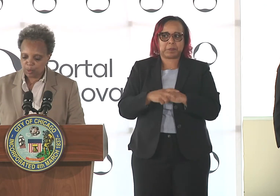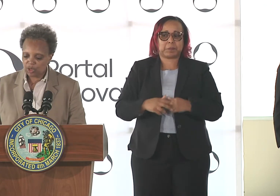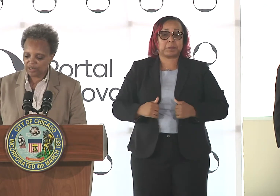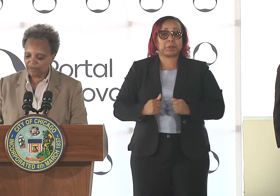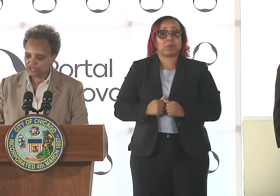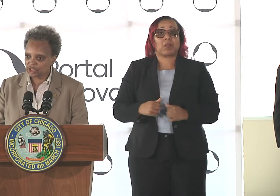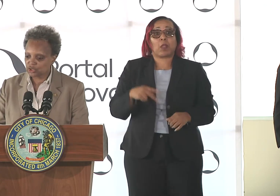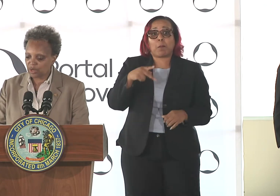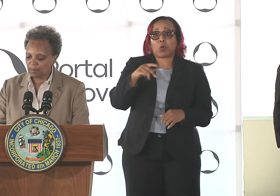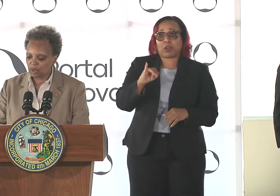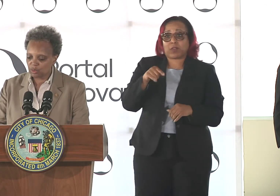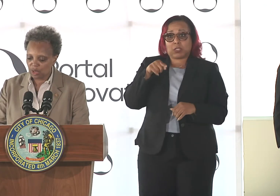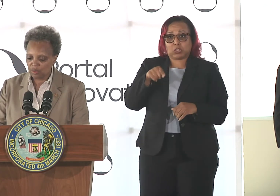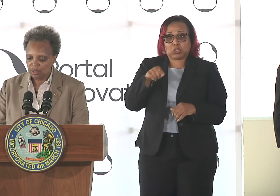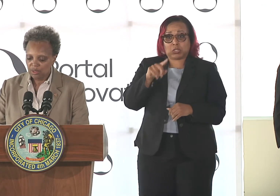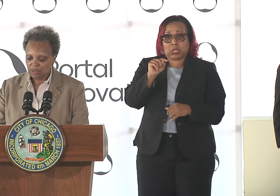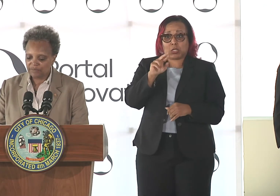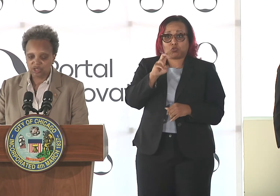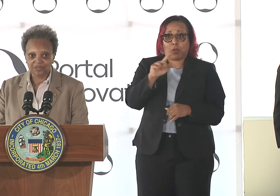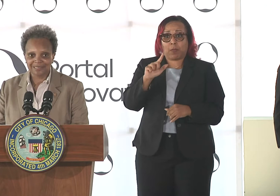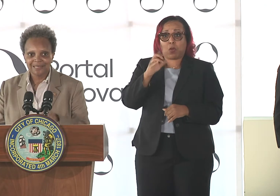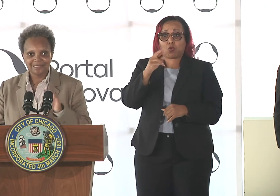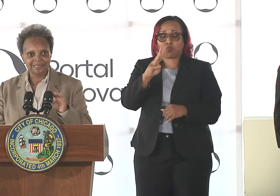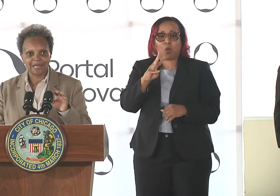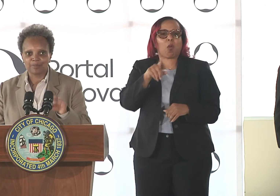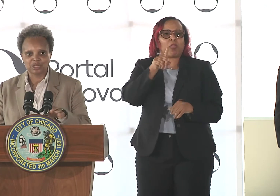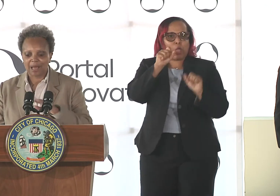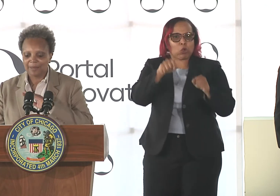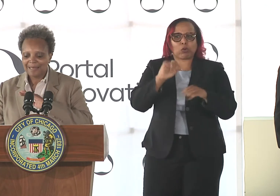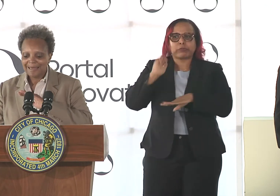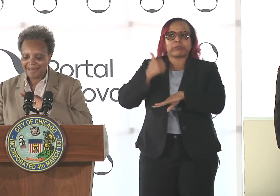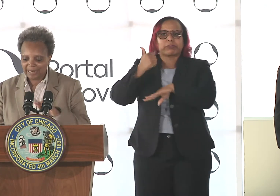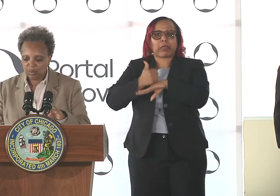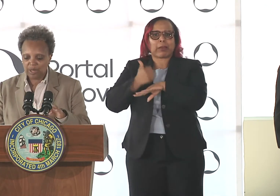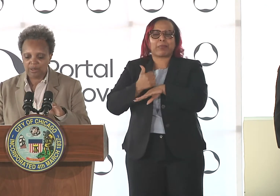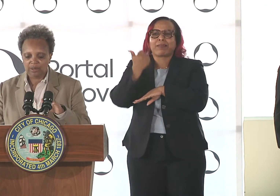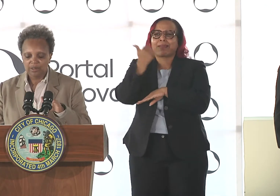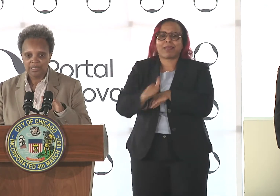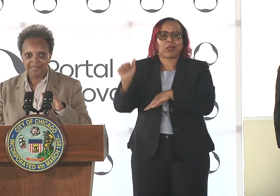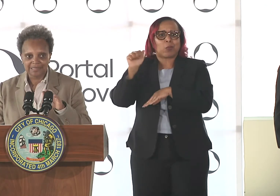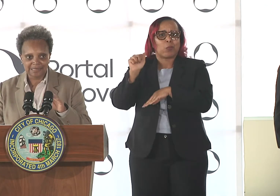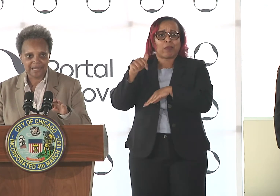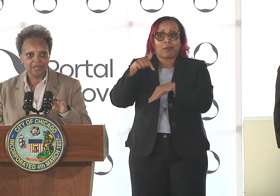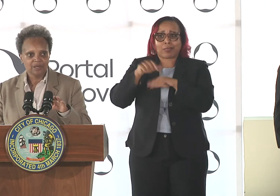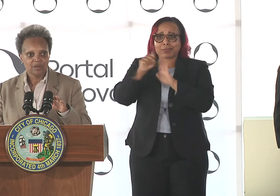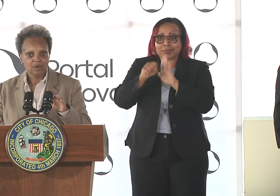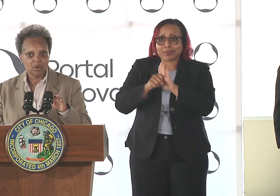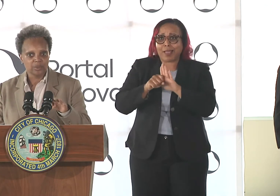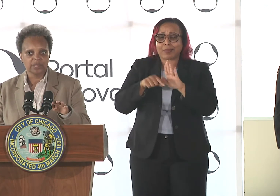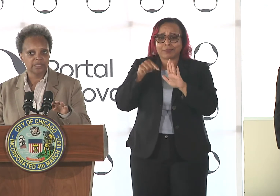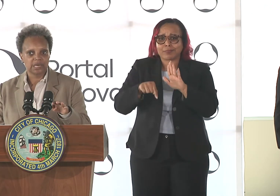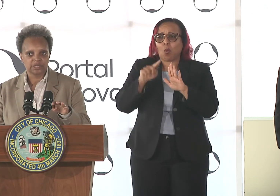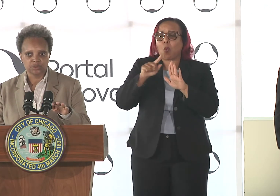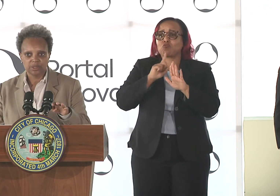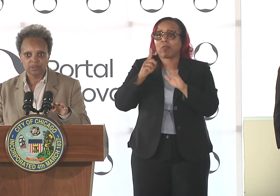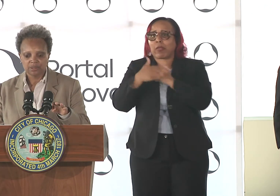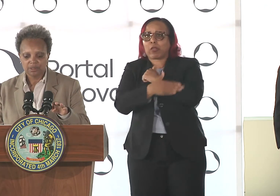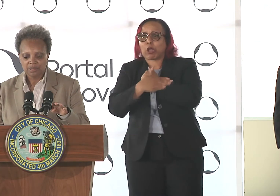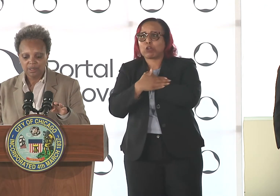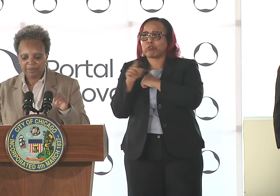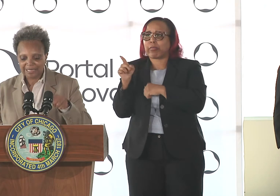Folks, Portal Innovation and Trammell Crow could have chosen to set up shop anywhere in the state or really in the